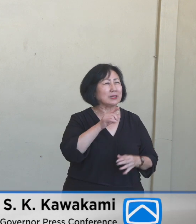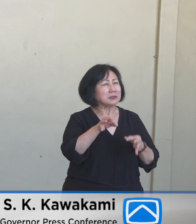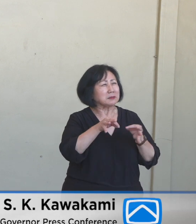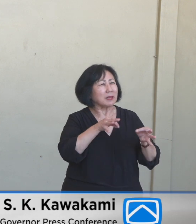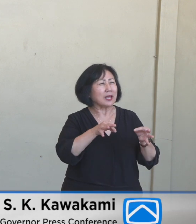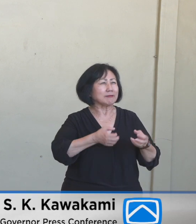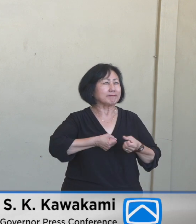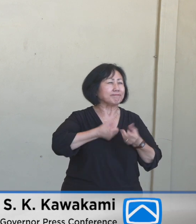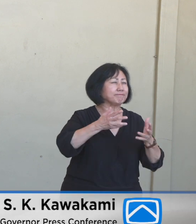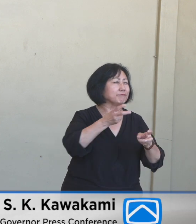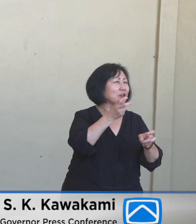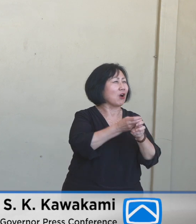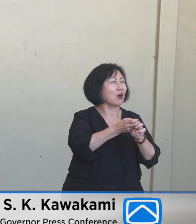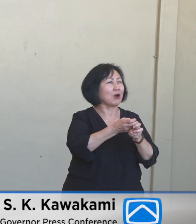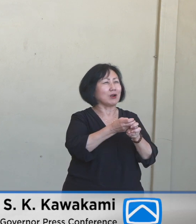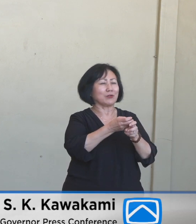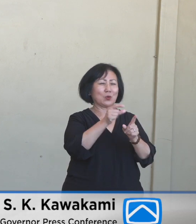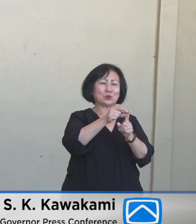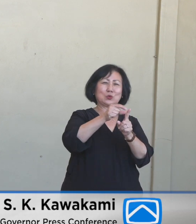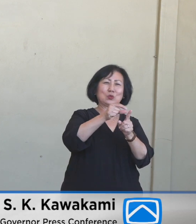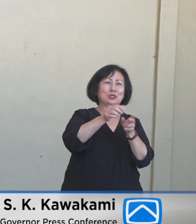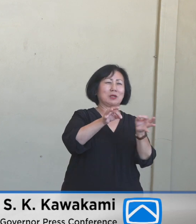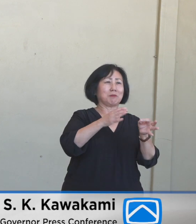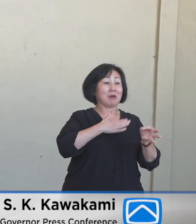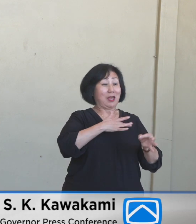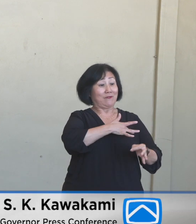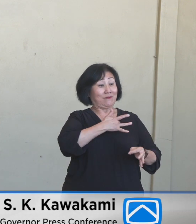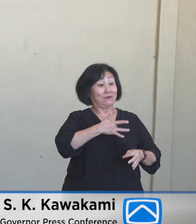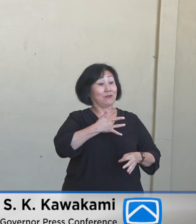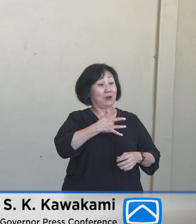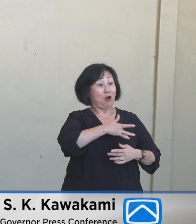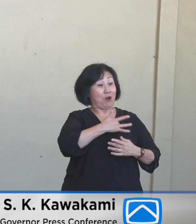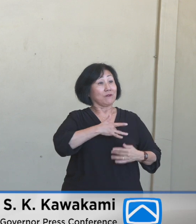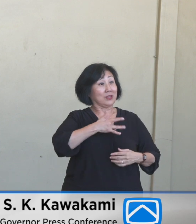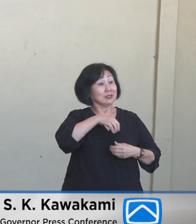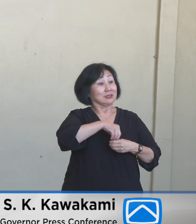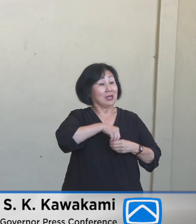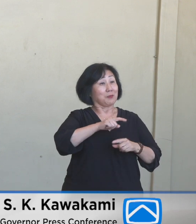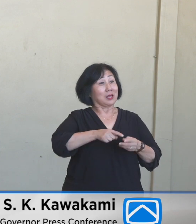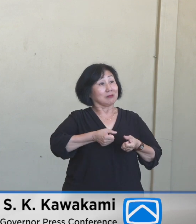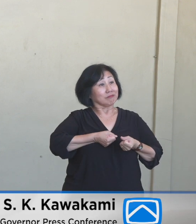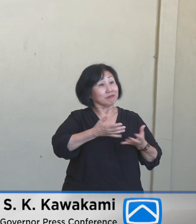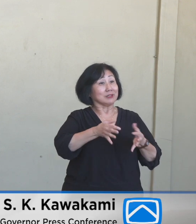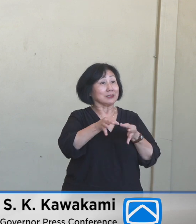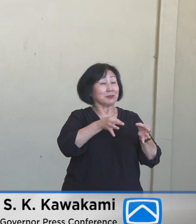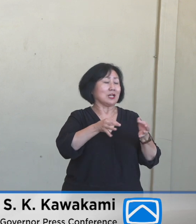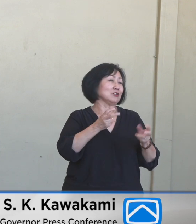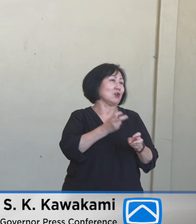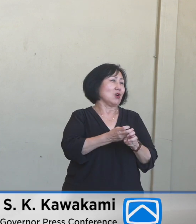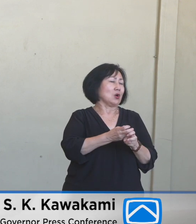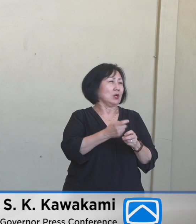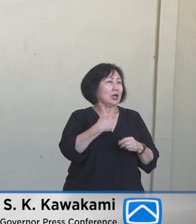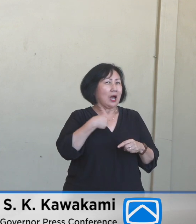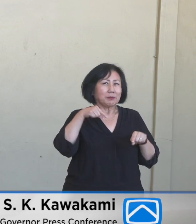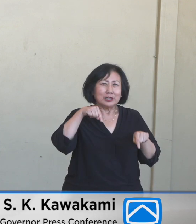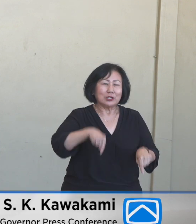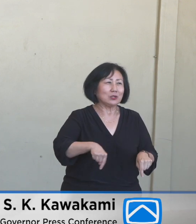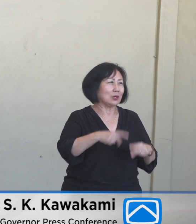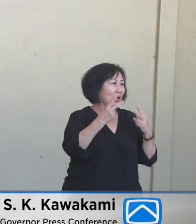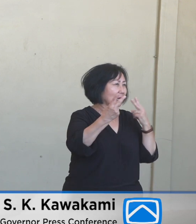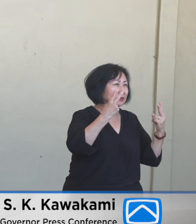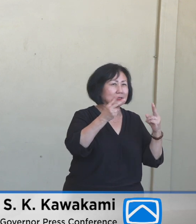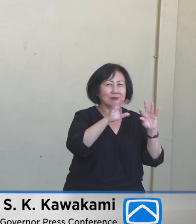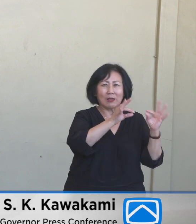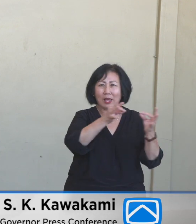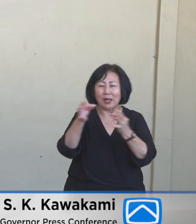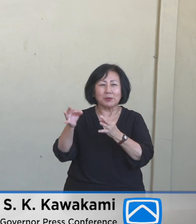words that will express what my heart is feeling being here today and seeing families. And